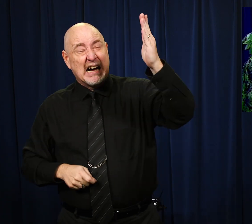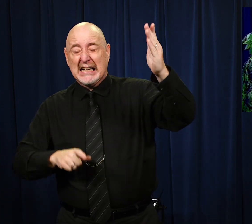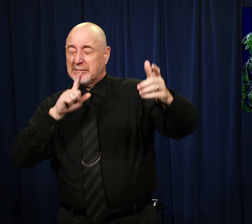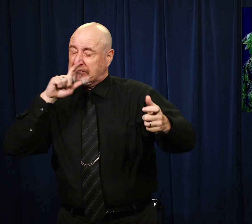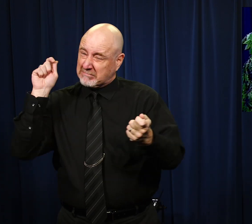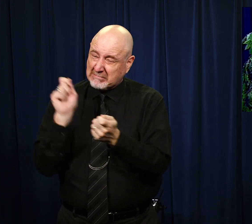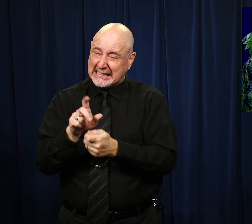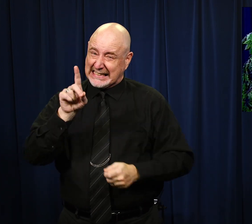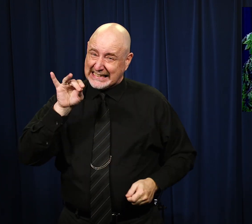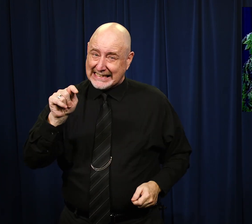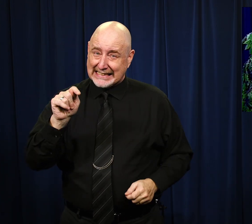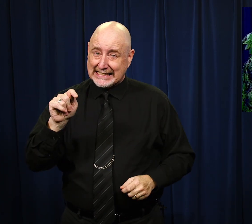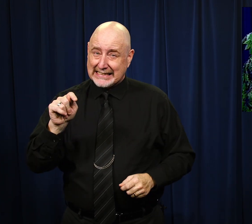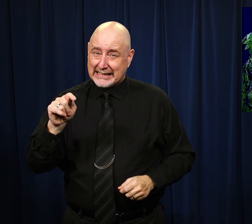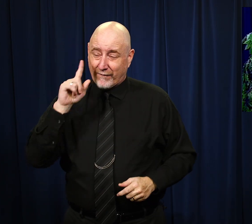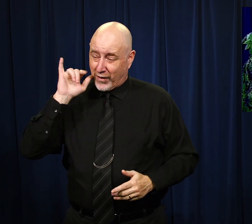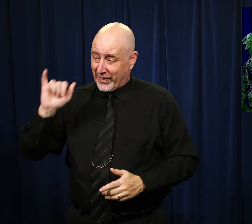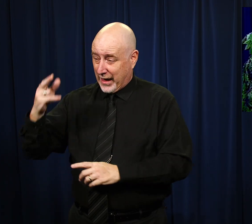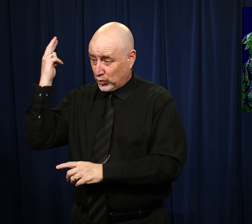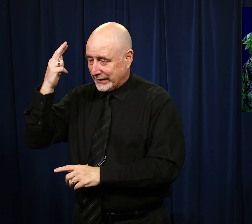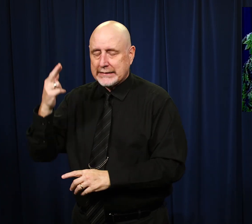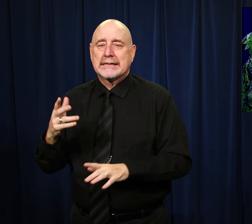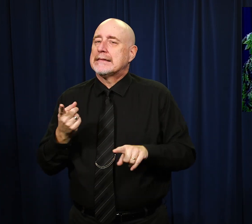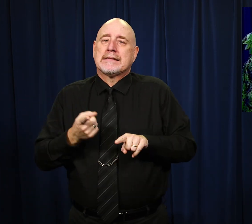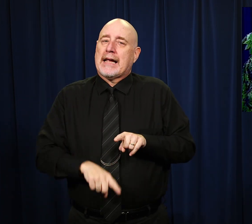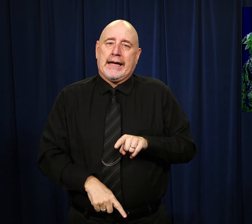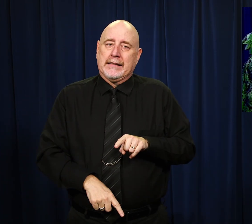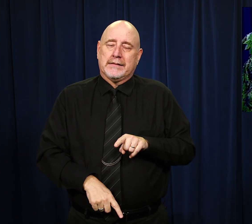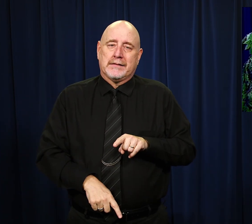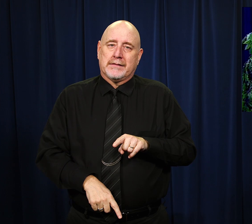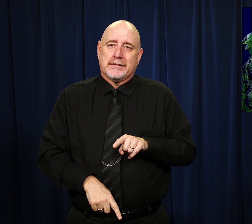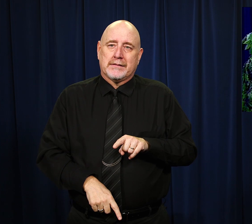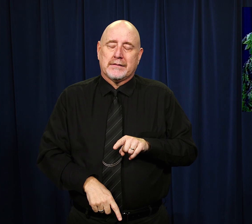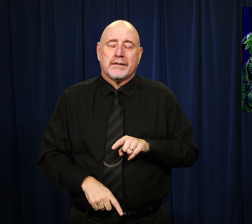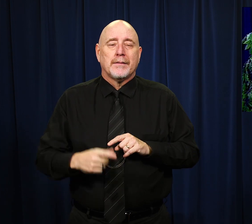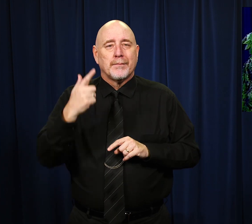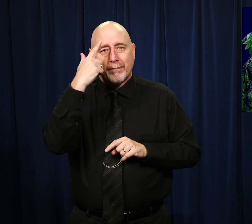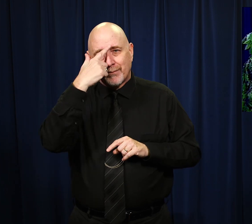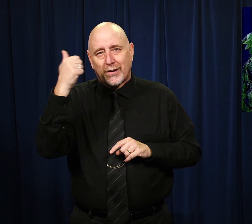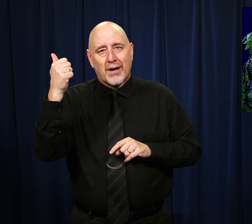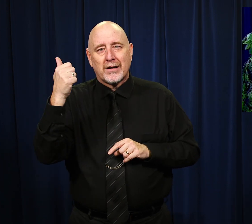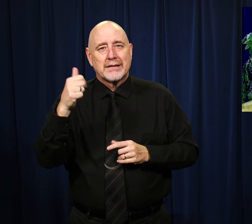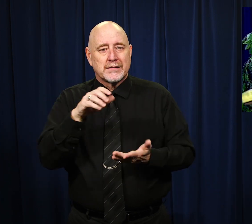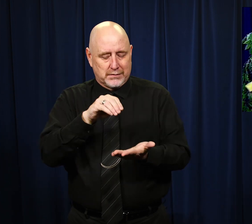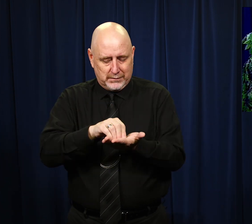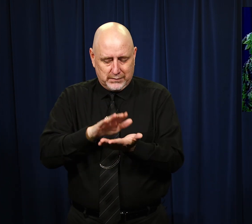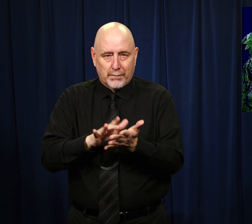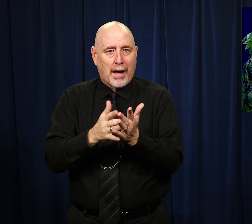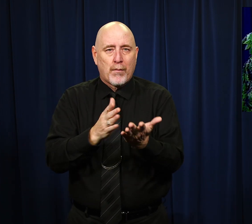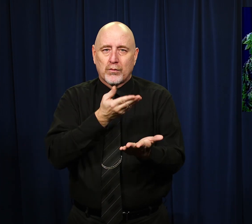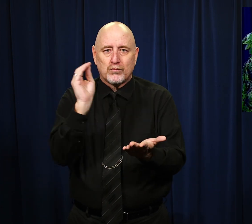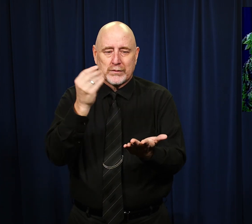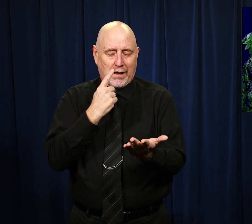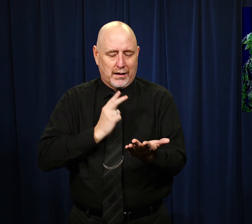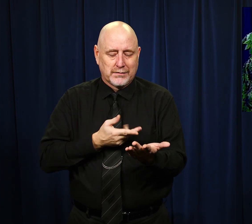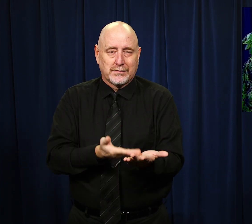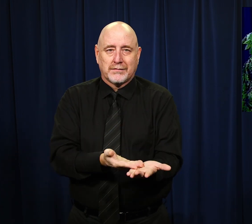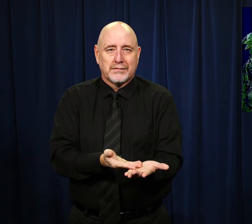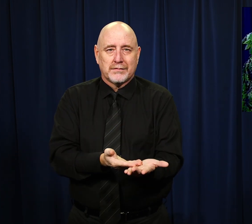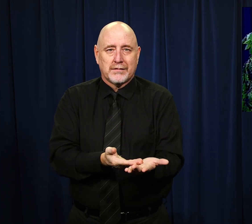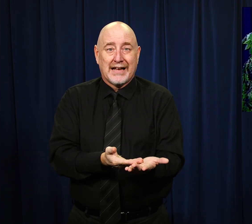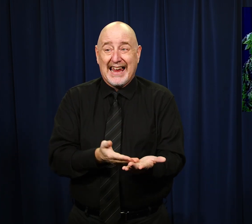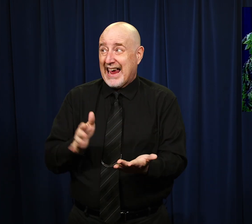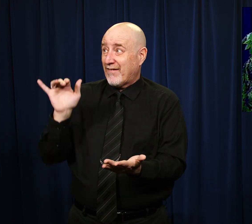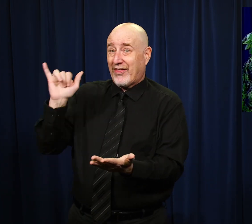is, that was providence for this purpose? No, I can't. For you see, it isn't written down in here. If